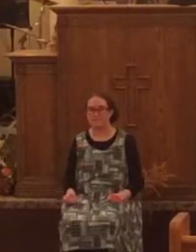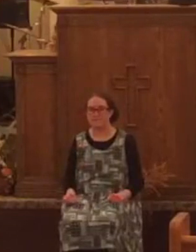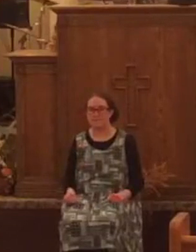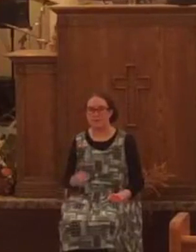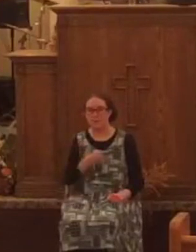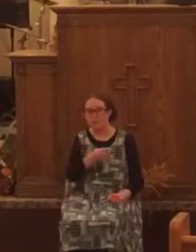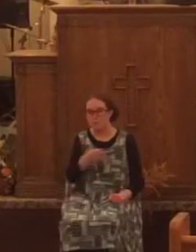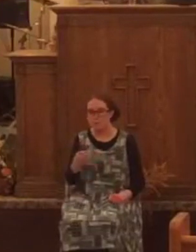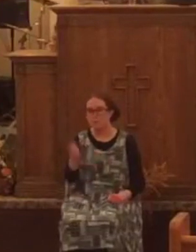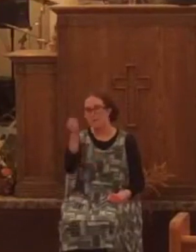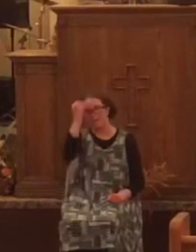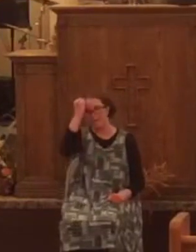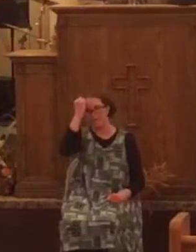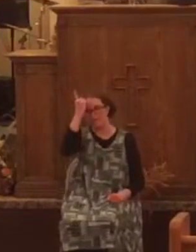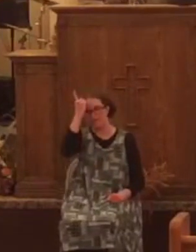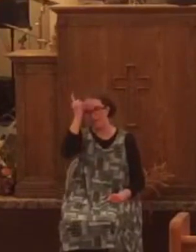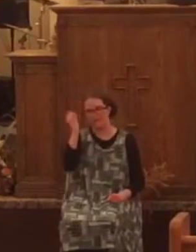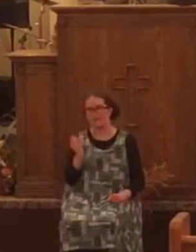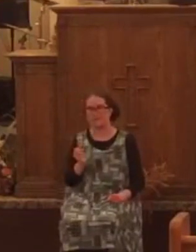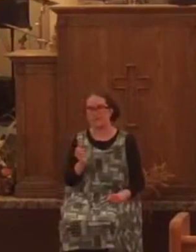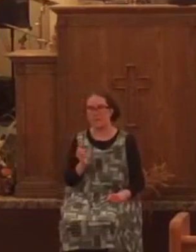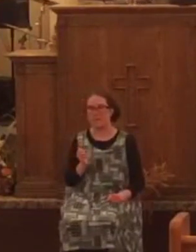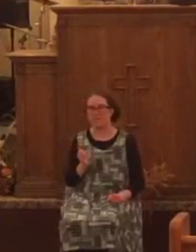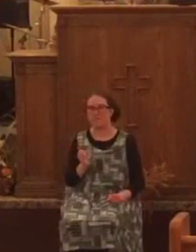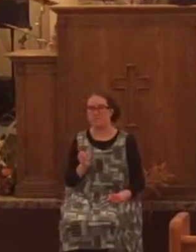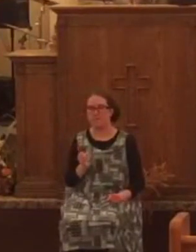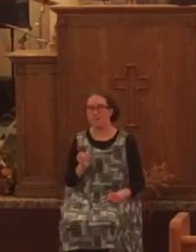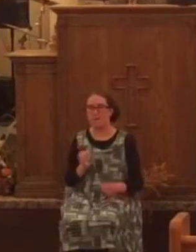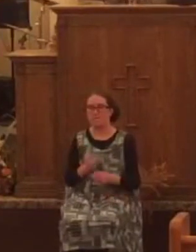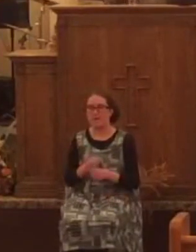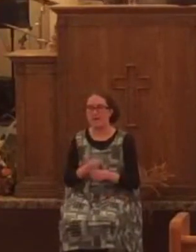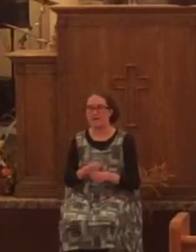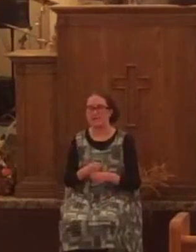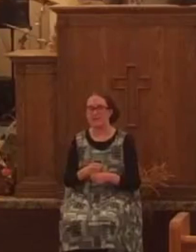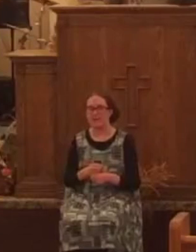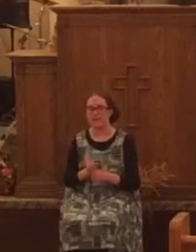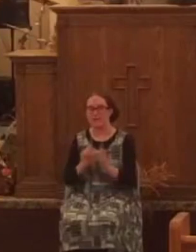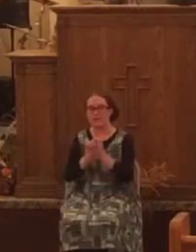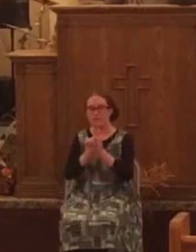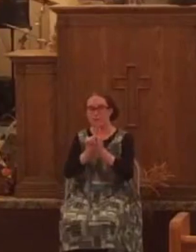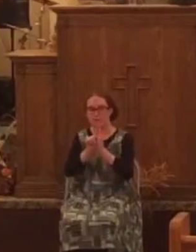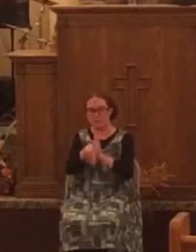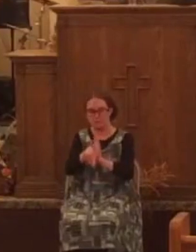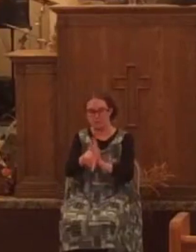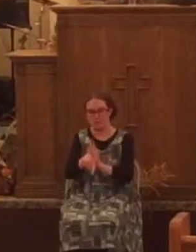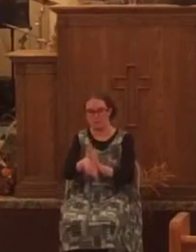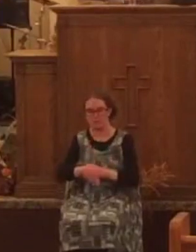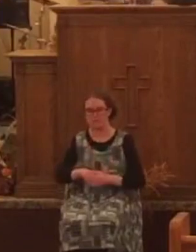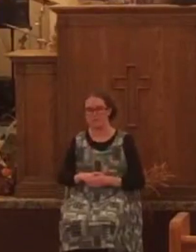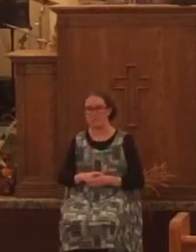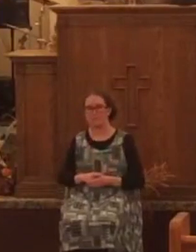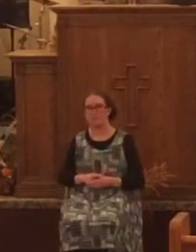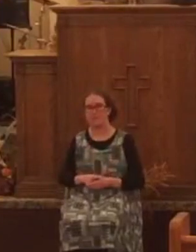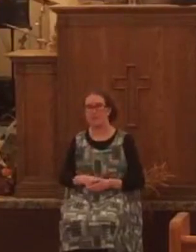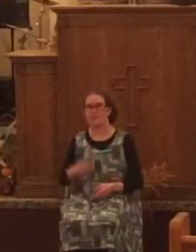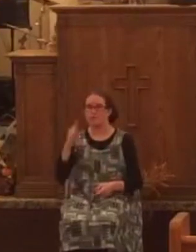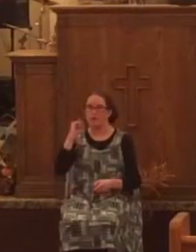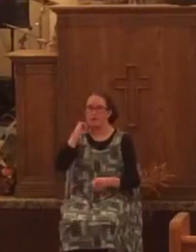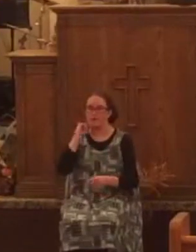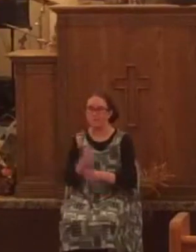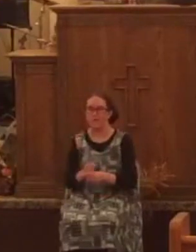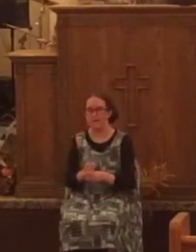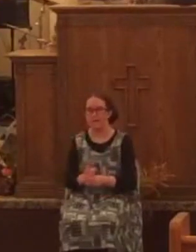Man, you got to understand. Hey, man, what makes our clock tick? Hallelujah. Amen. You got a right.